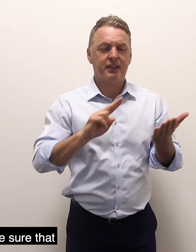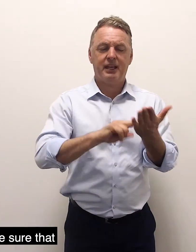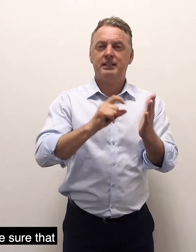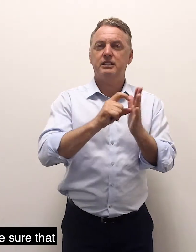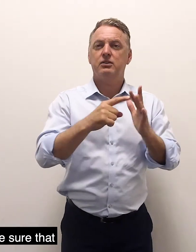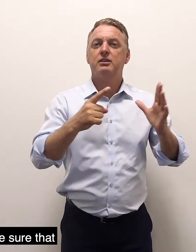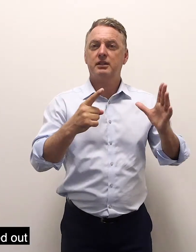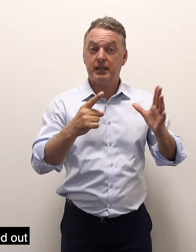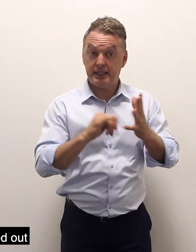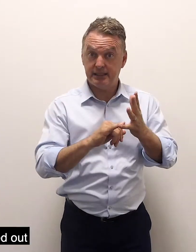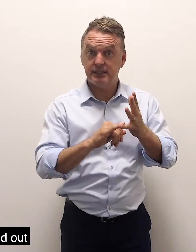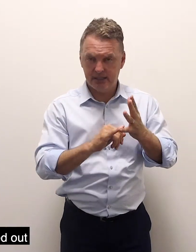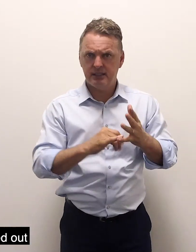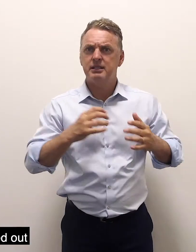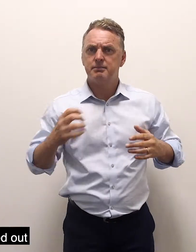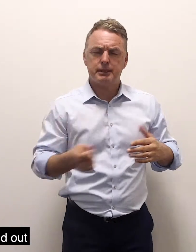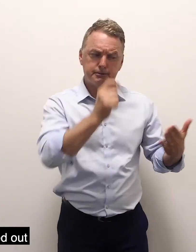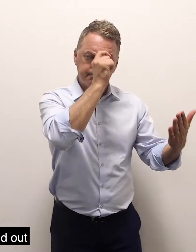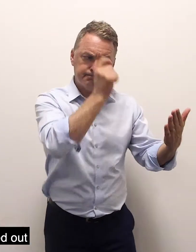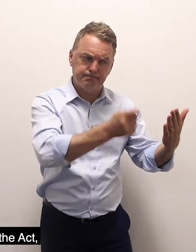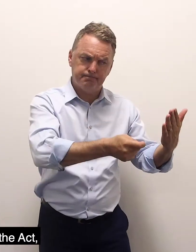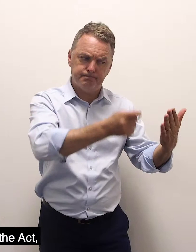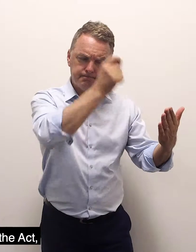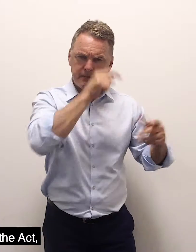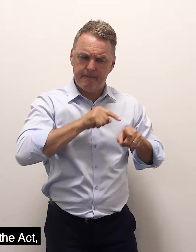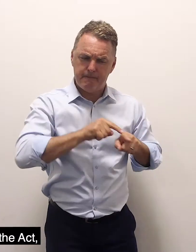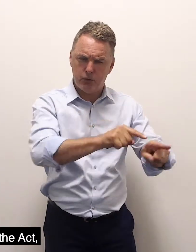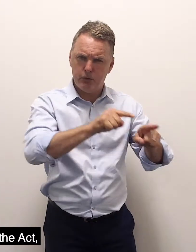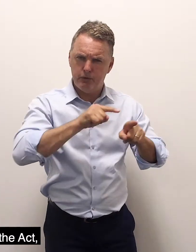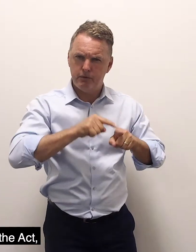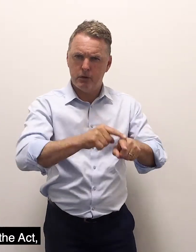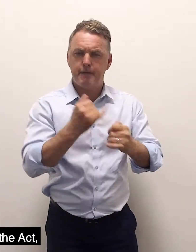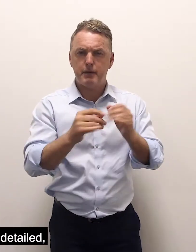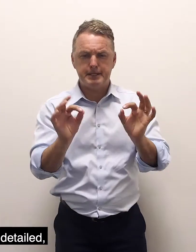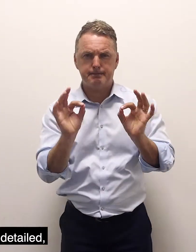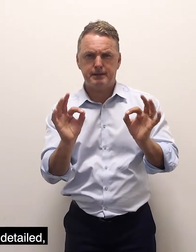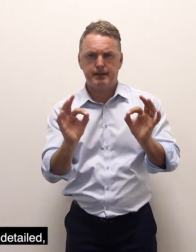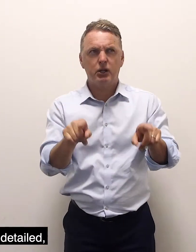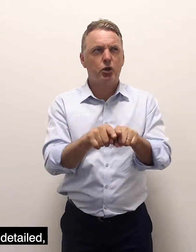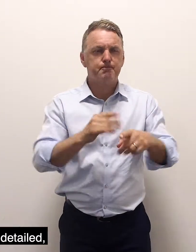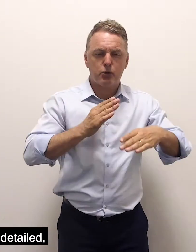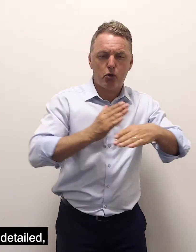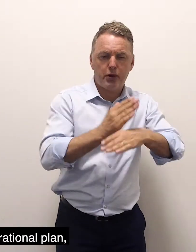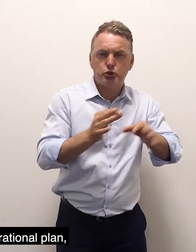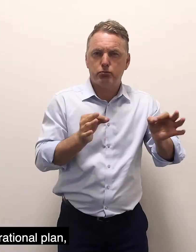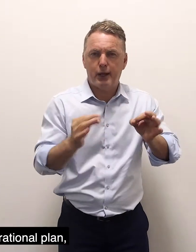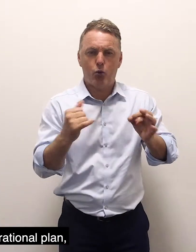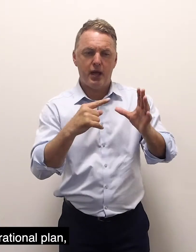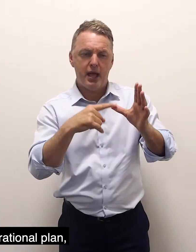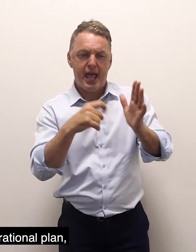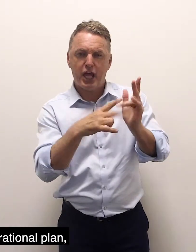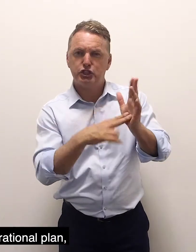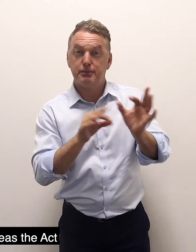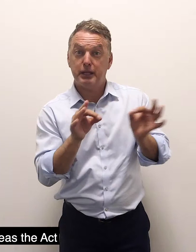to make sure that the NDIS is carried out in accordance with the Act. So they're a bit more detailed. They're more like